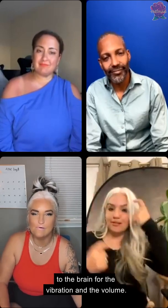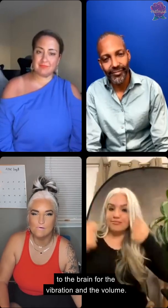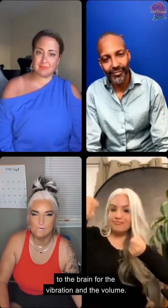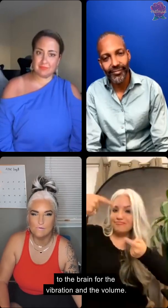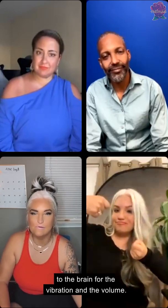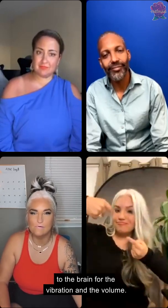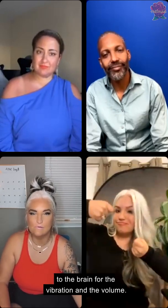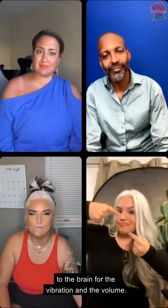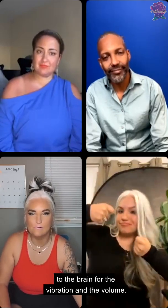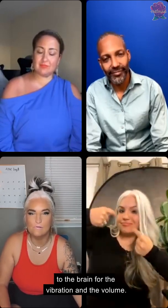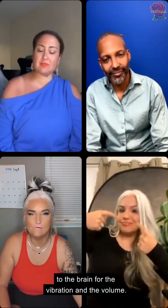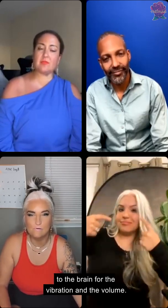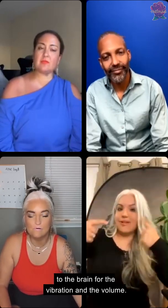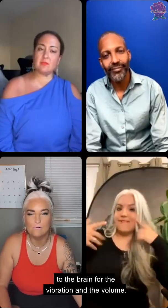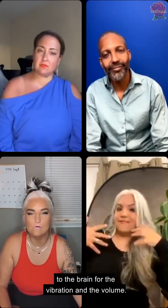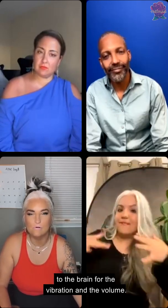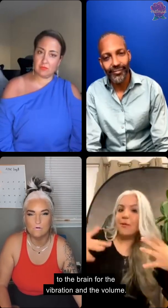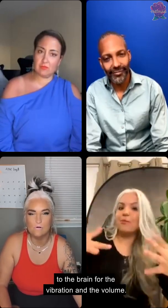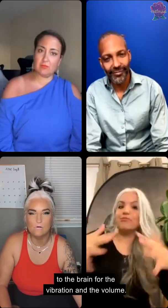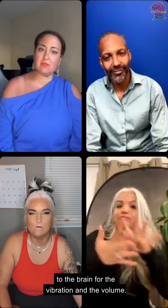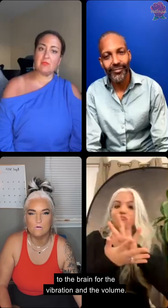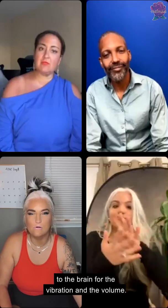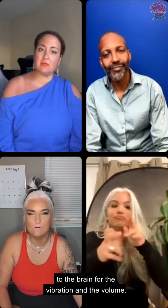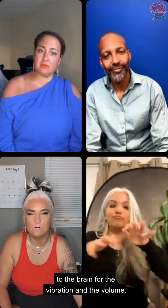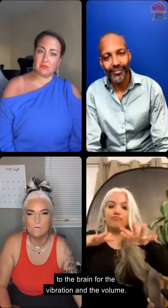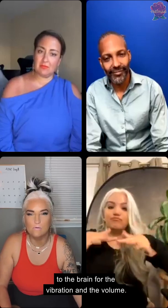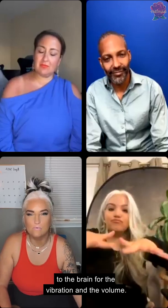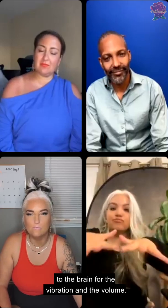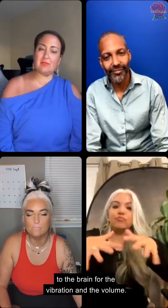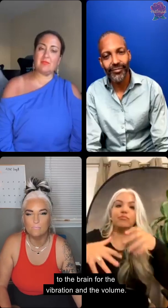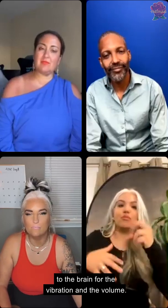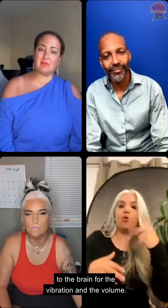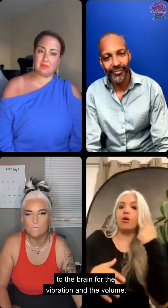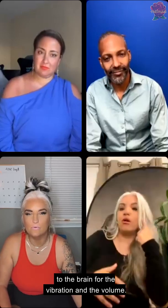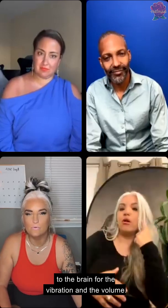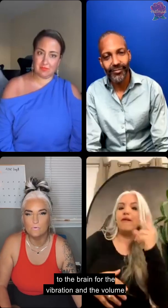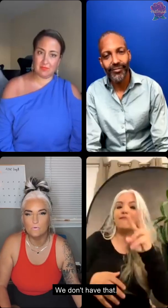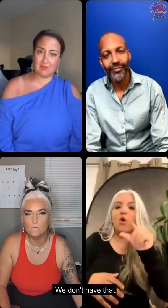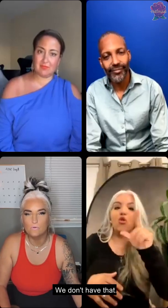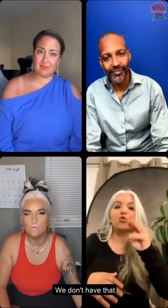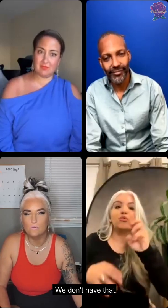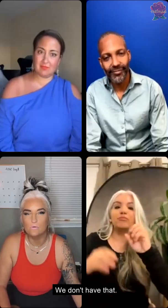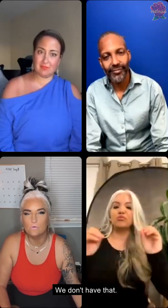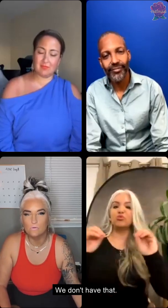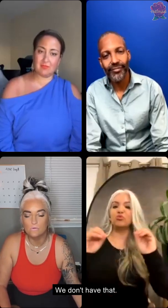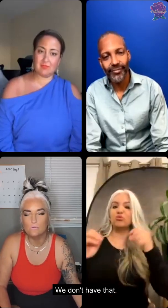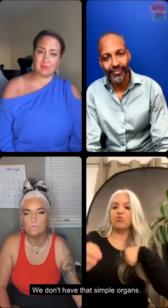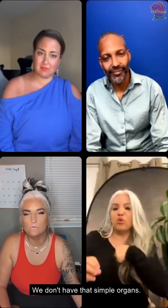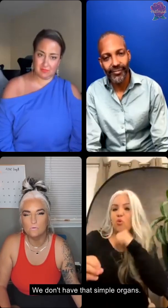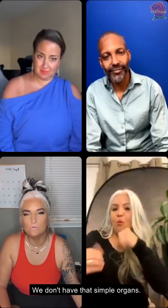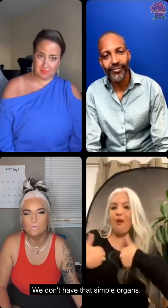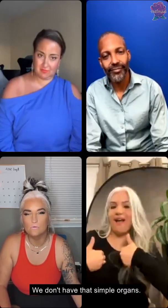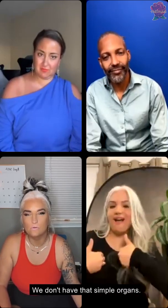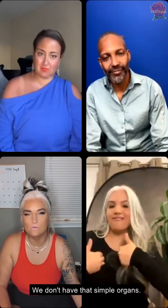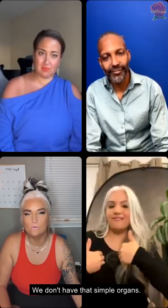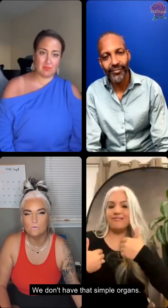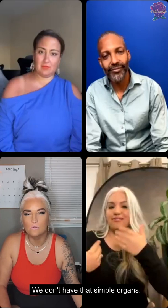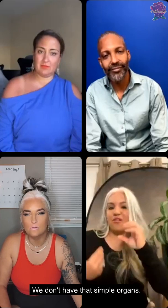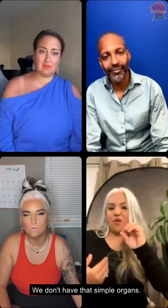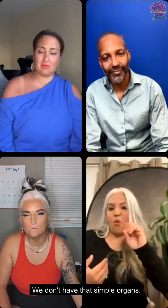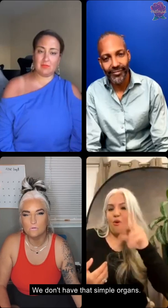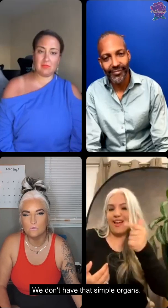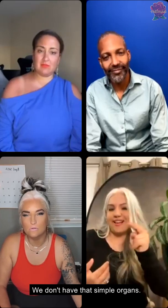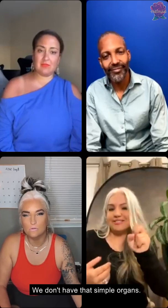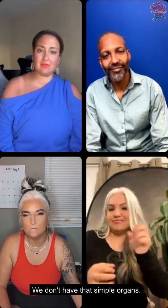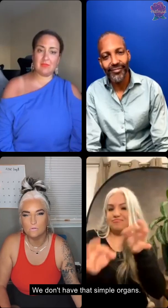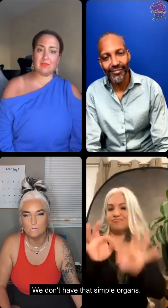that stimulation to the brain for the vibration and the volume. We don't have that. We